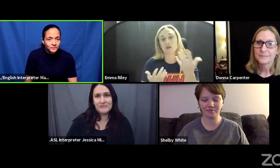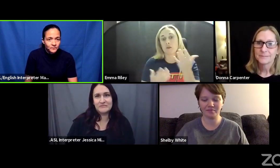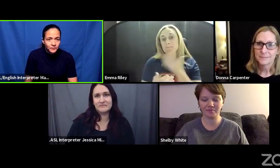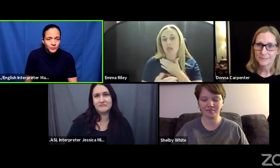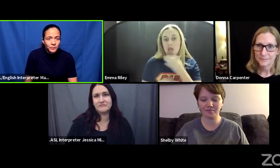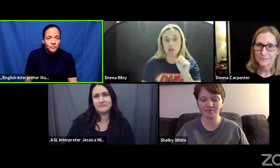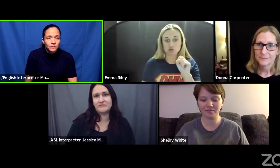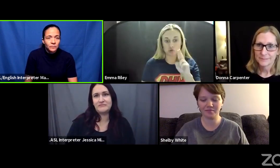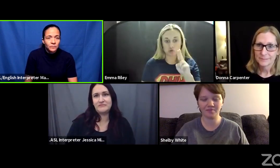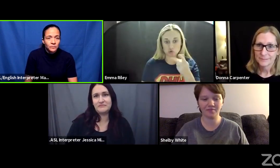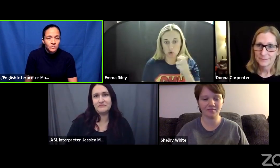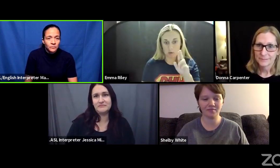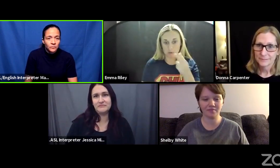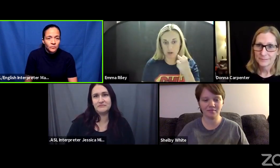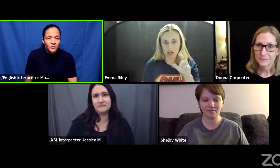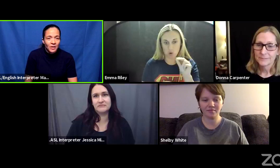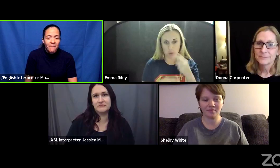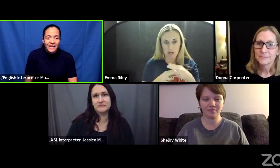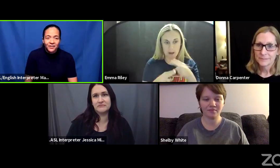Lucy.